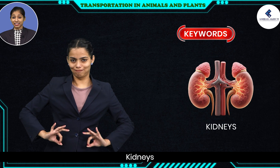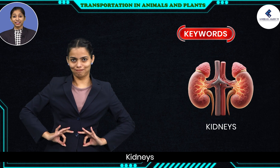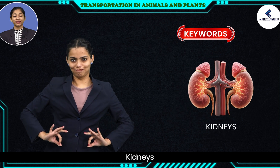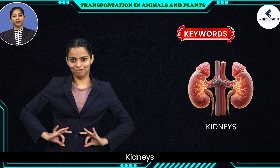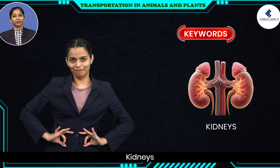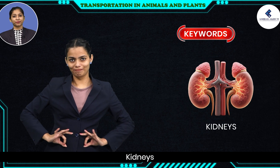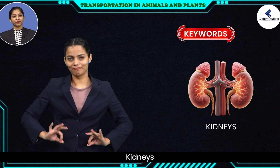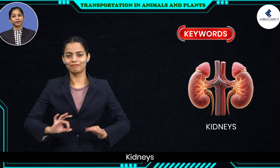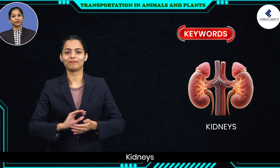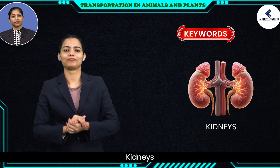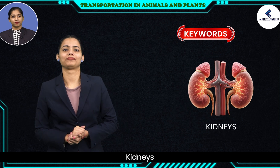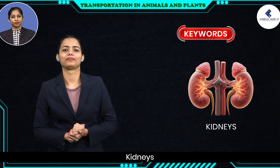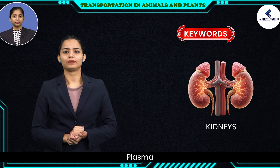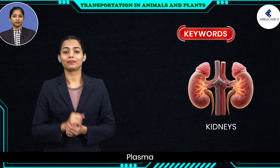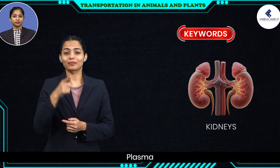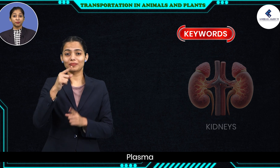kidneys,